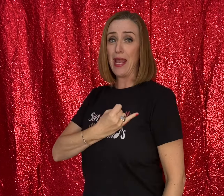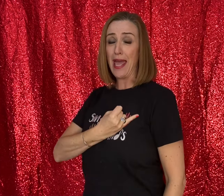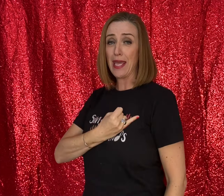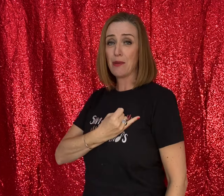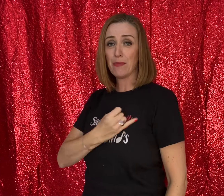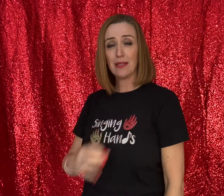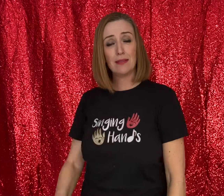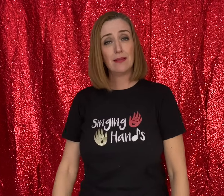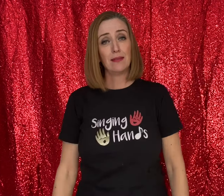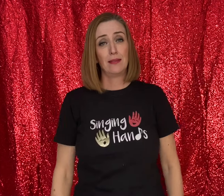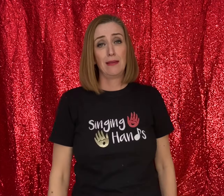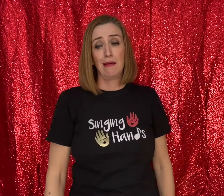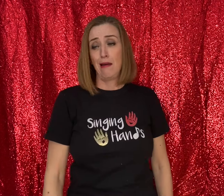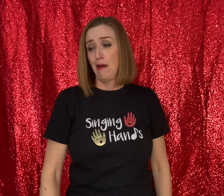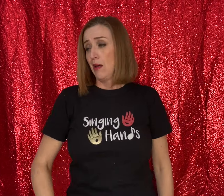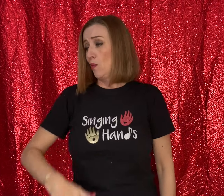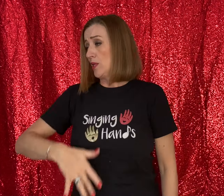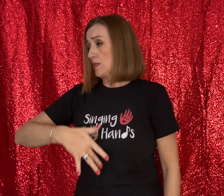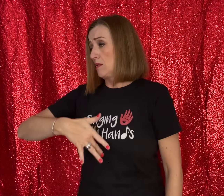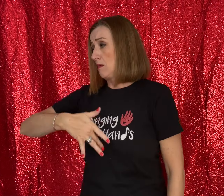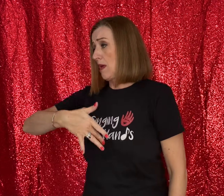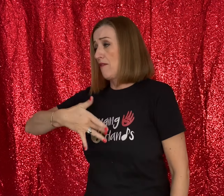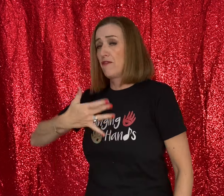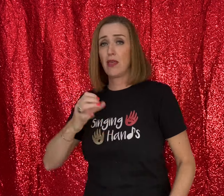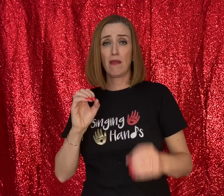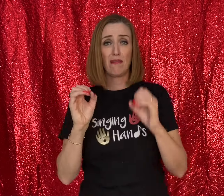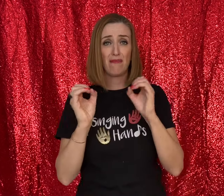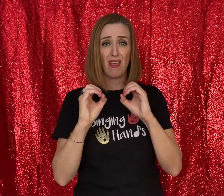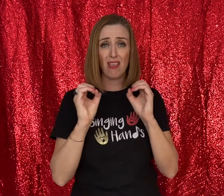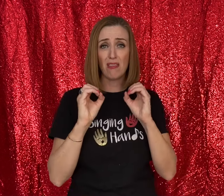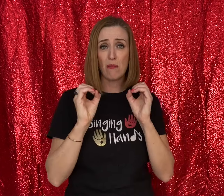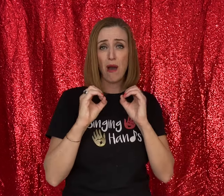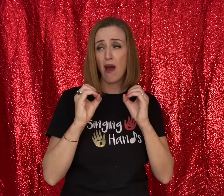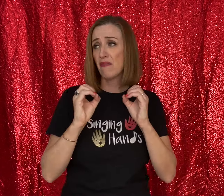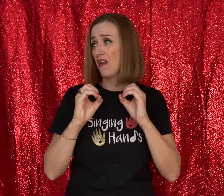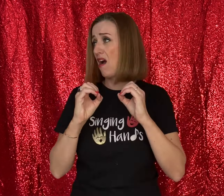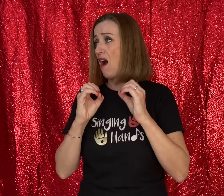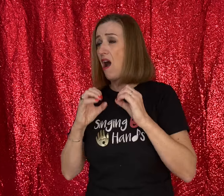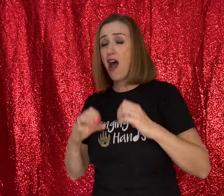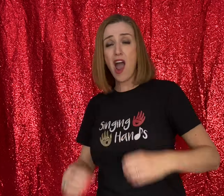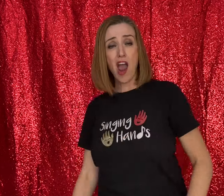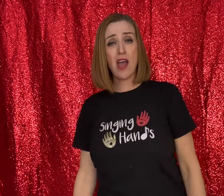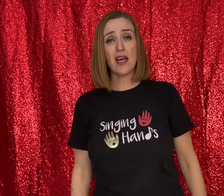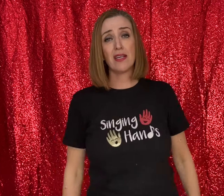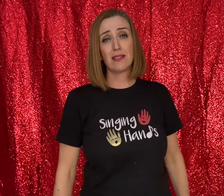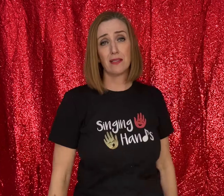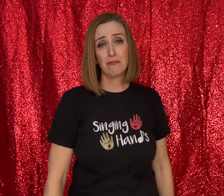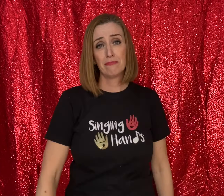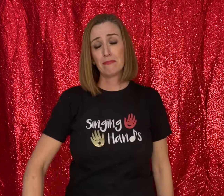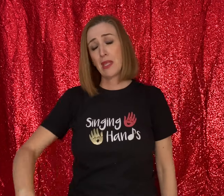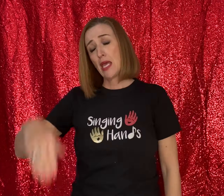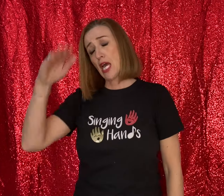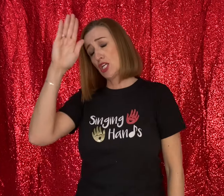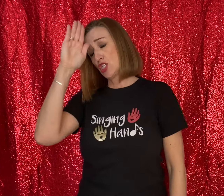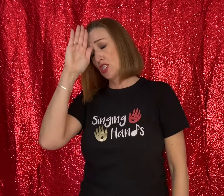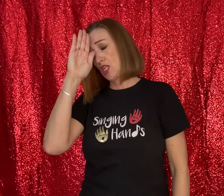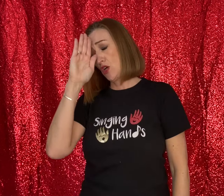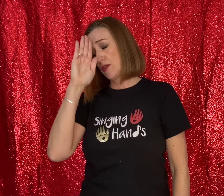blame. When you still can't feel the rhythm of your heart, and you see your